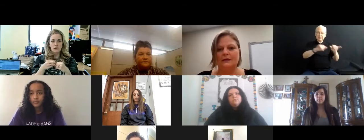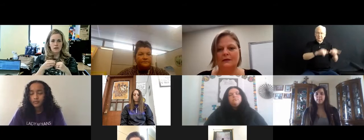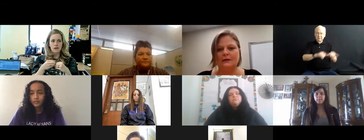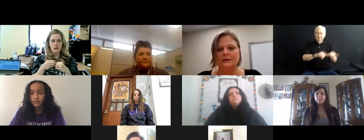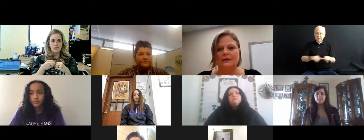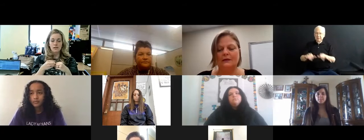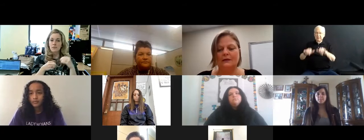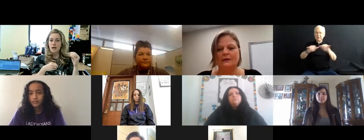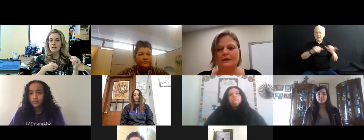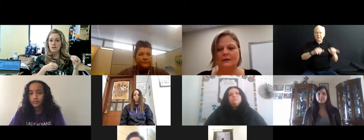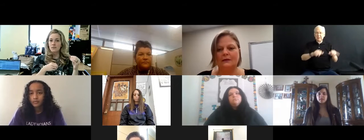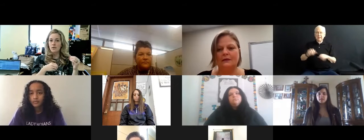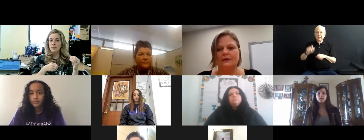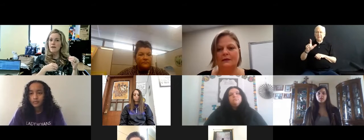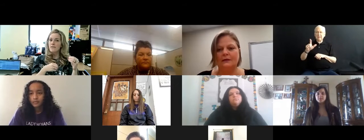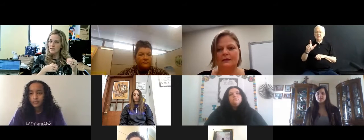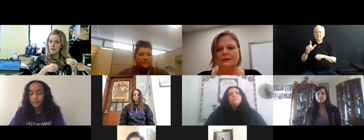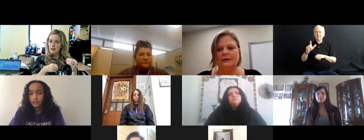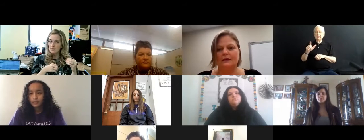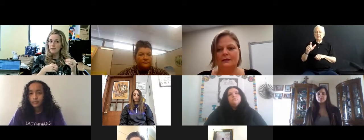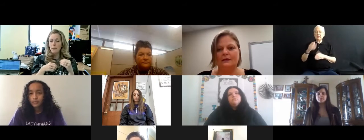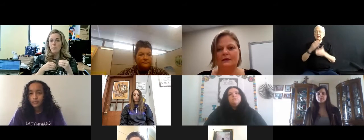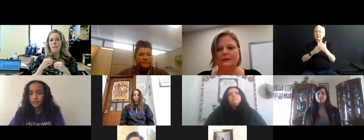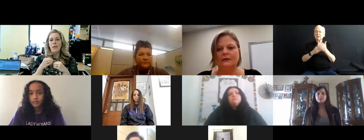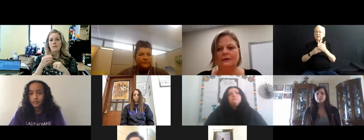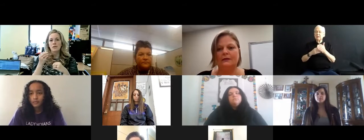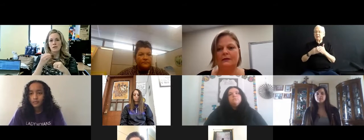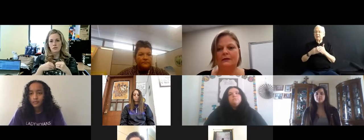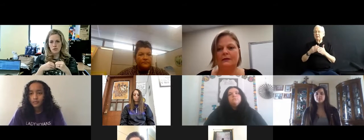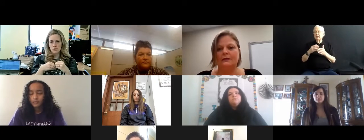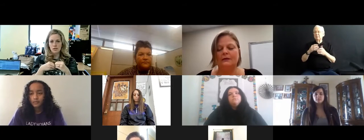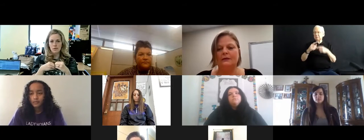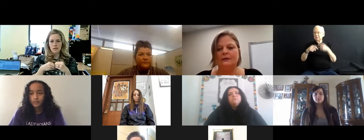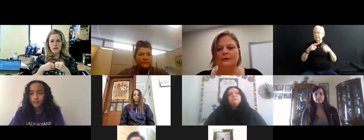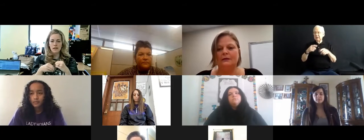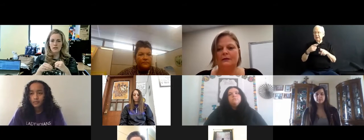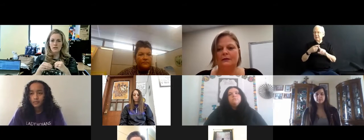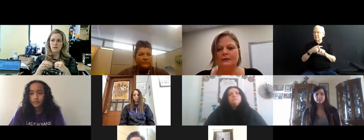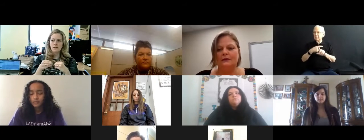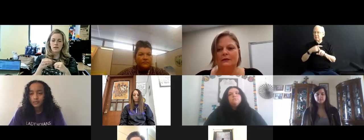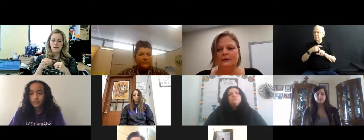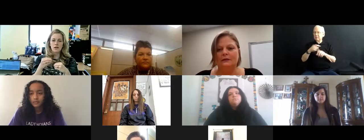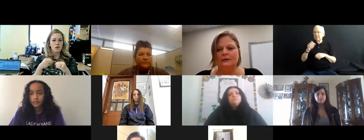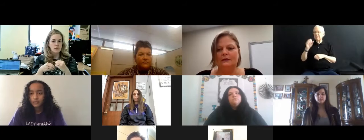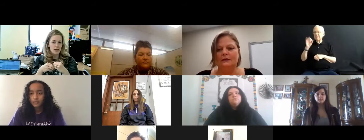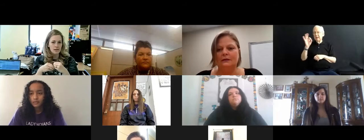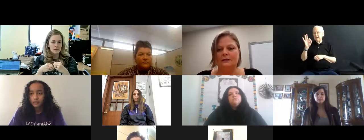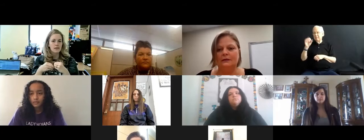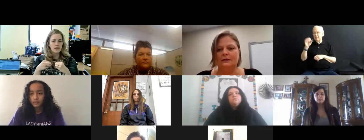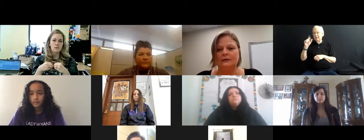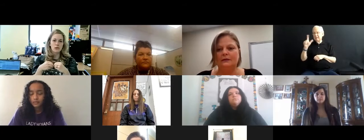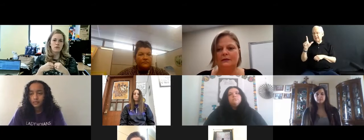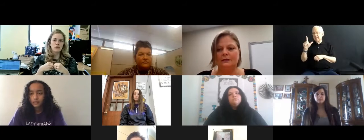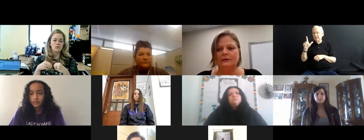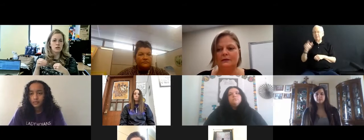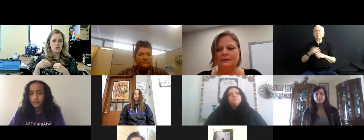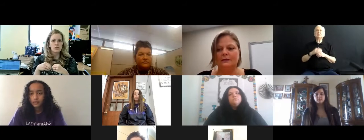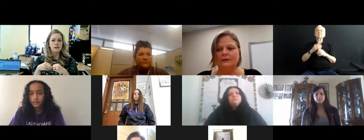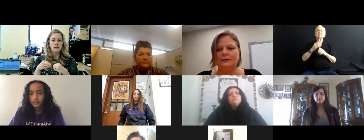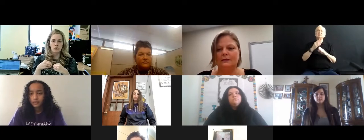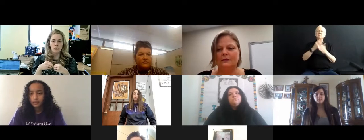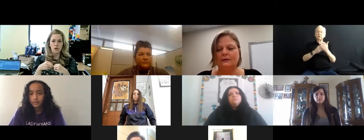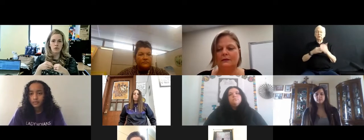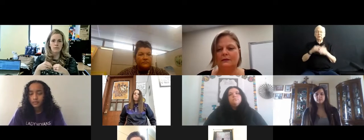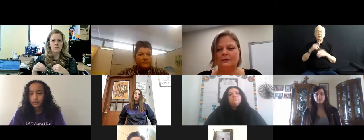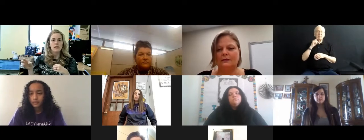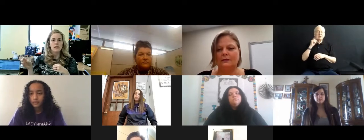took some signs from FSL, they took some of the signs, the home signs that the kids were using regionally